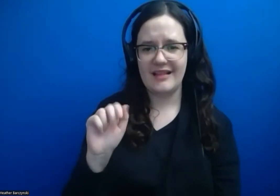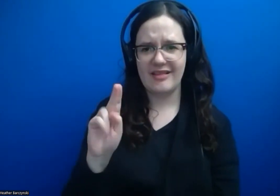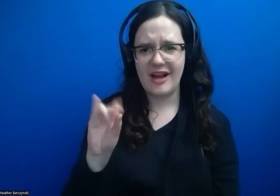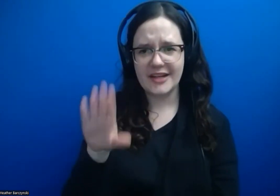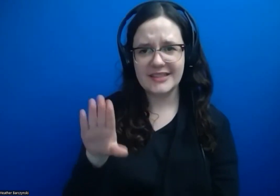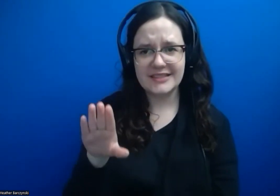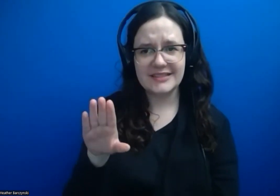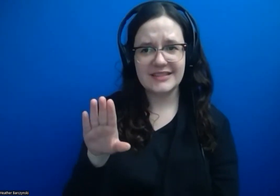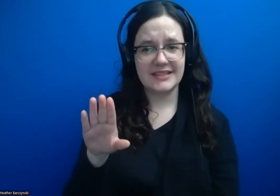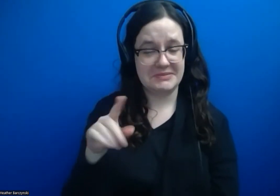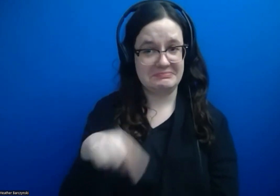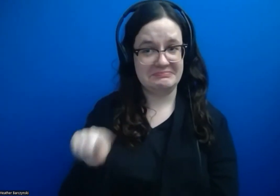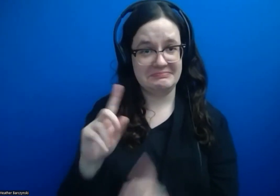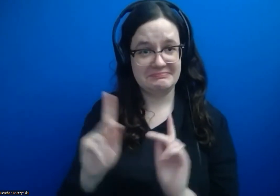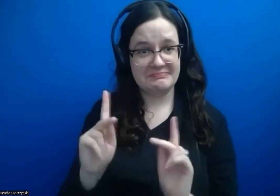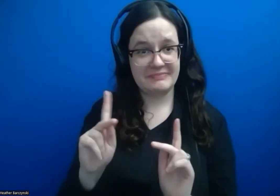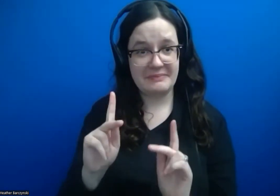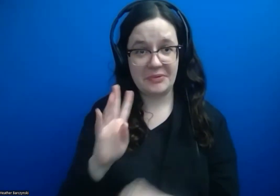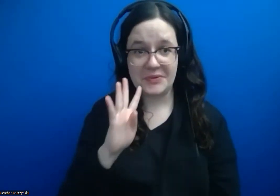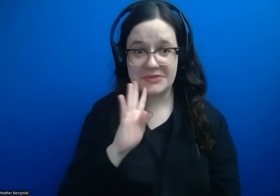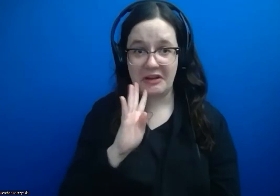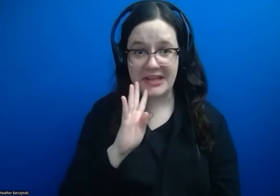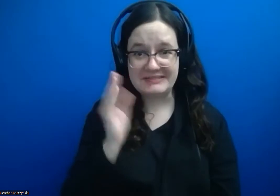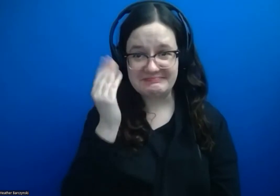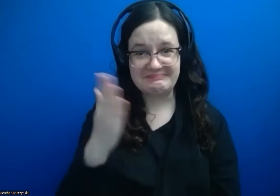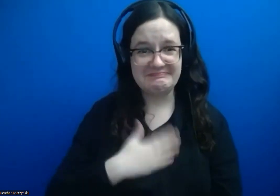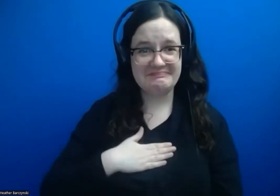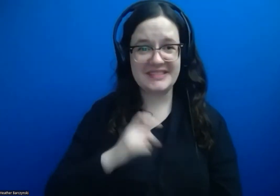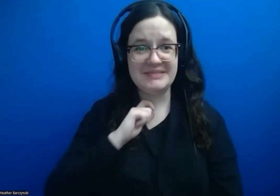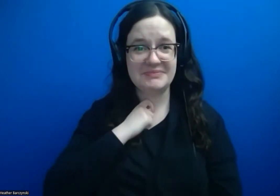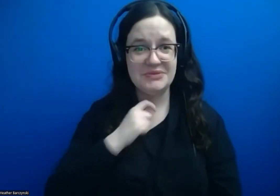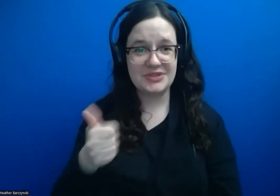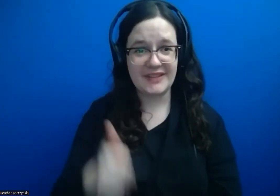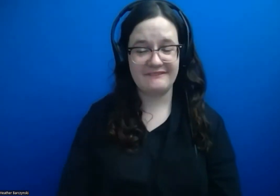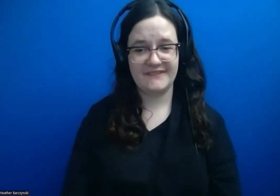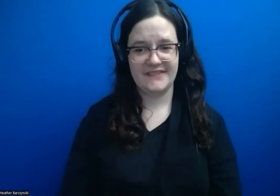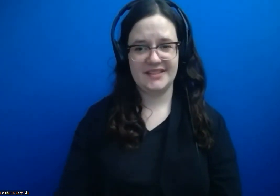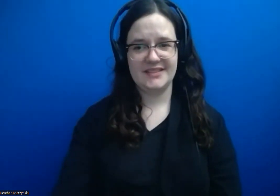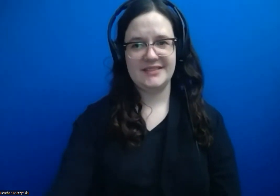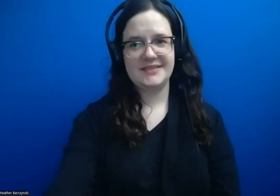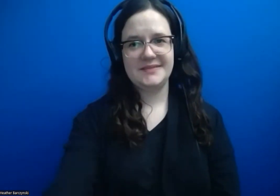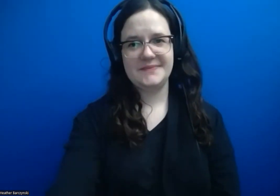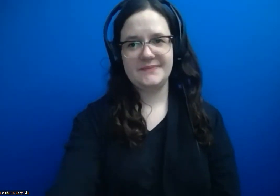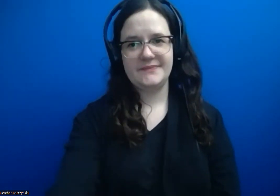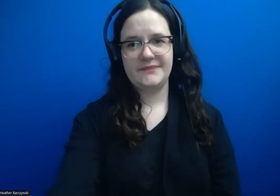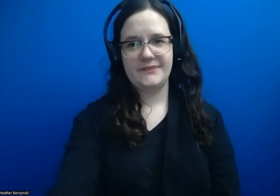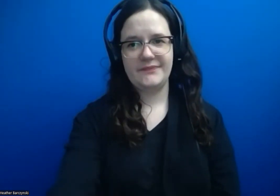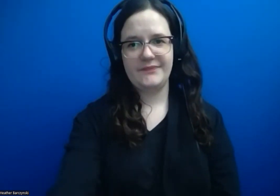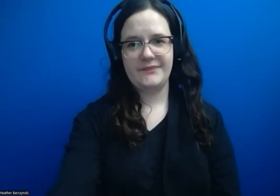whoever's talking, you have to mute yourself. gallery. Oh no.